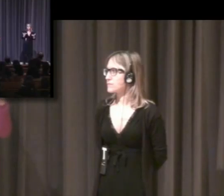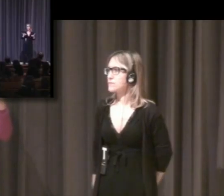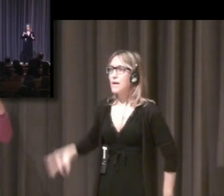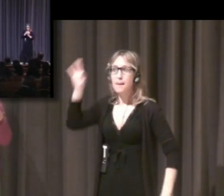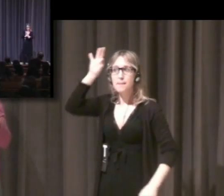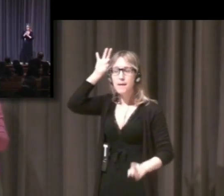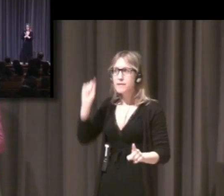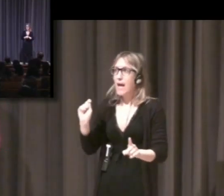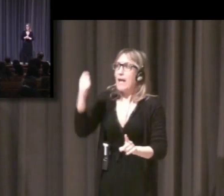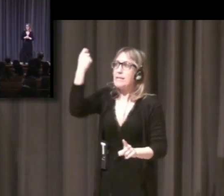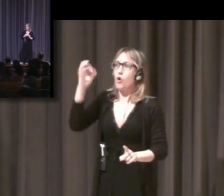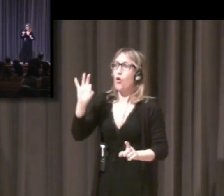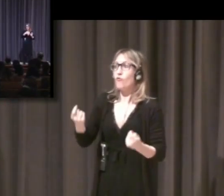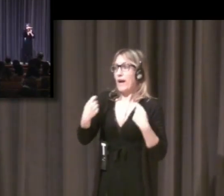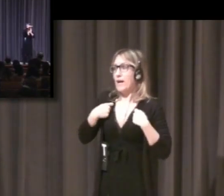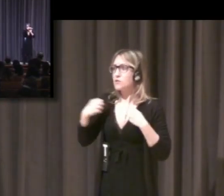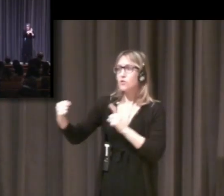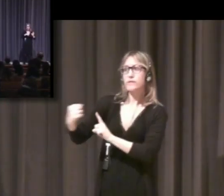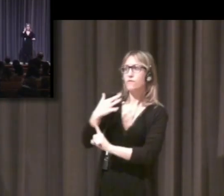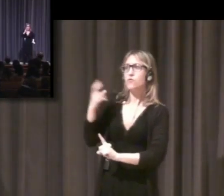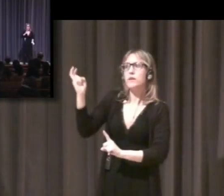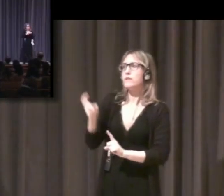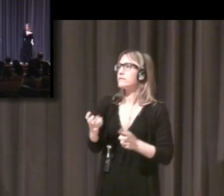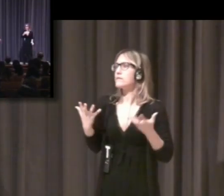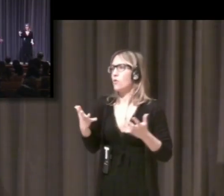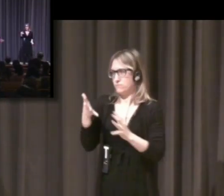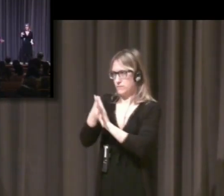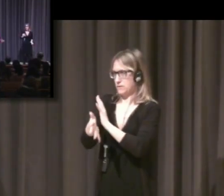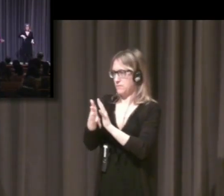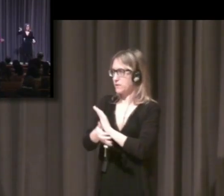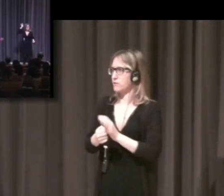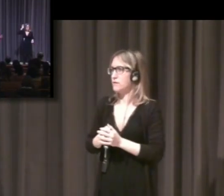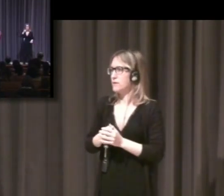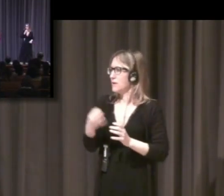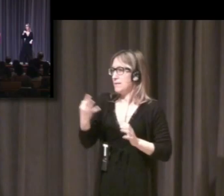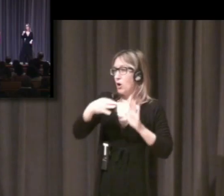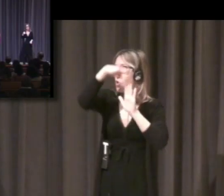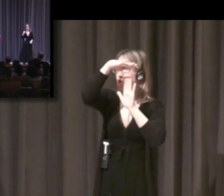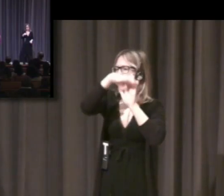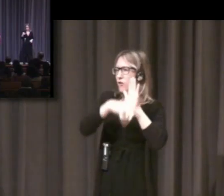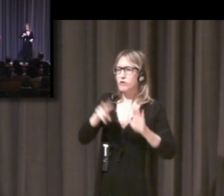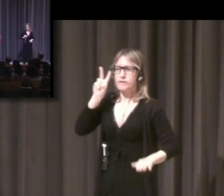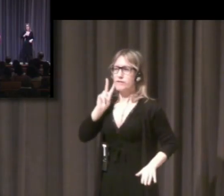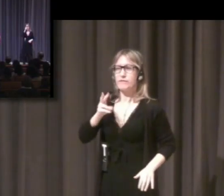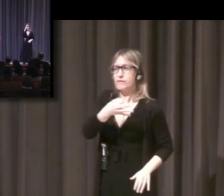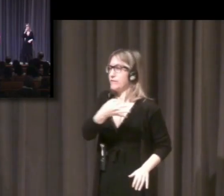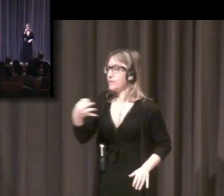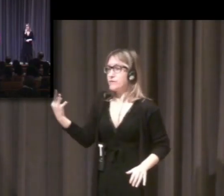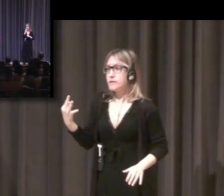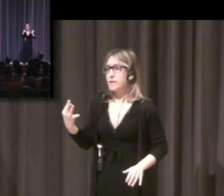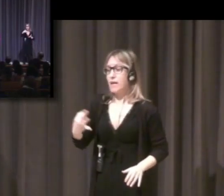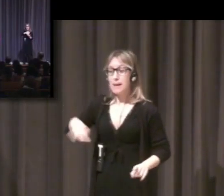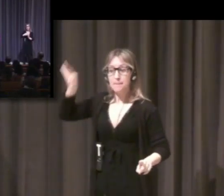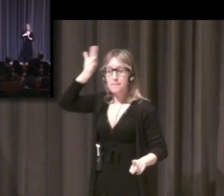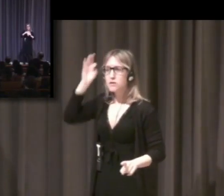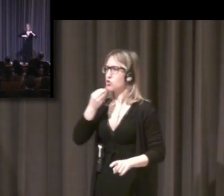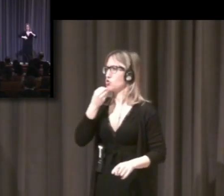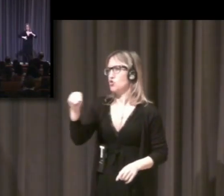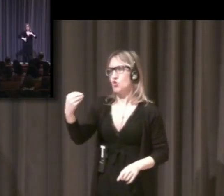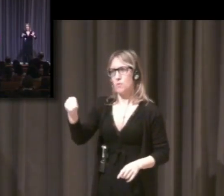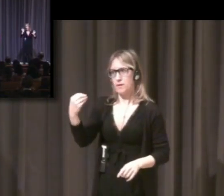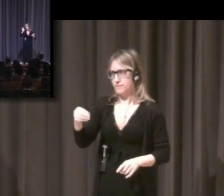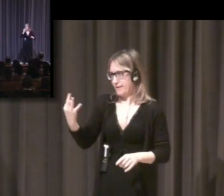young when you get it, under 18 months. Unless, of course, you were born hearing and then you lose your